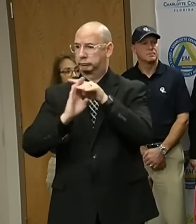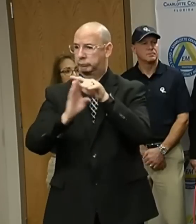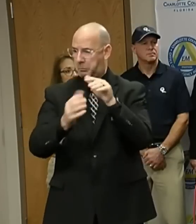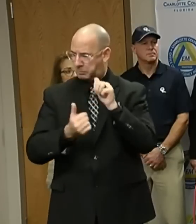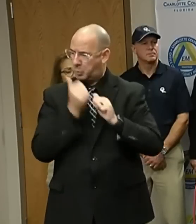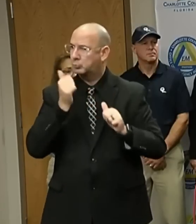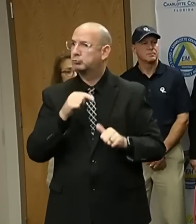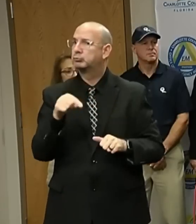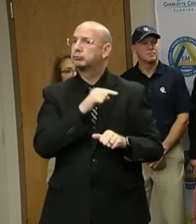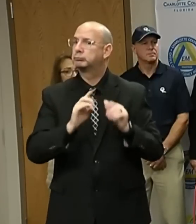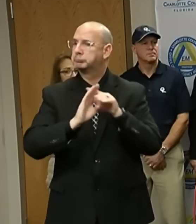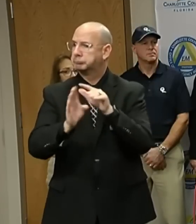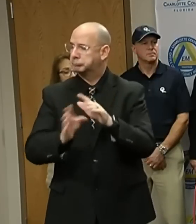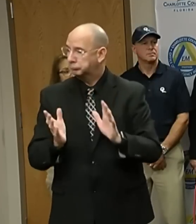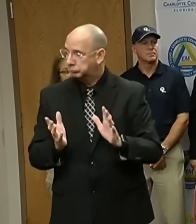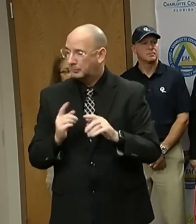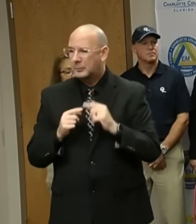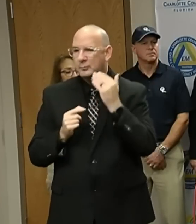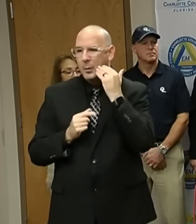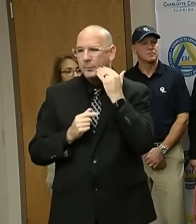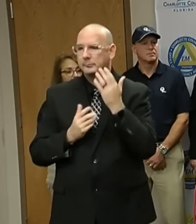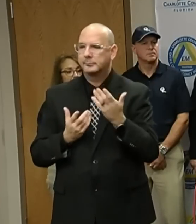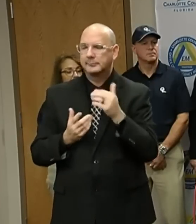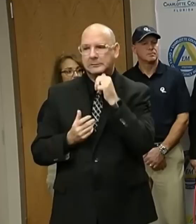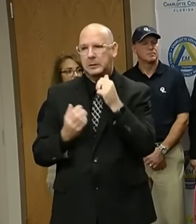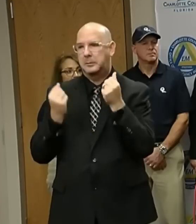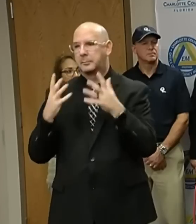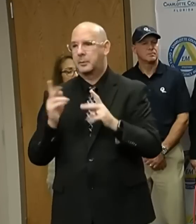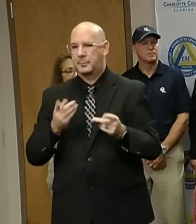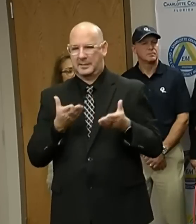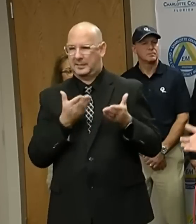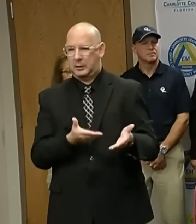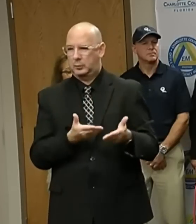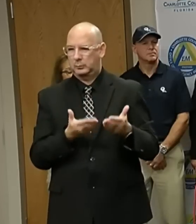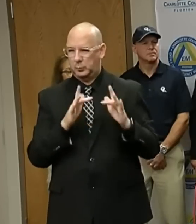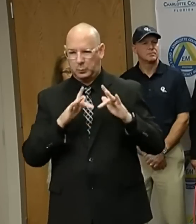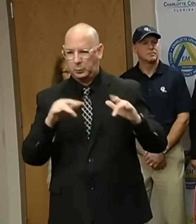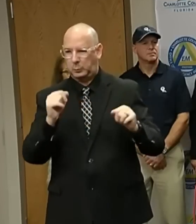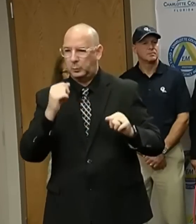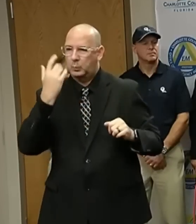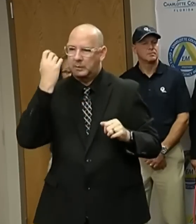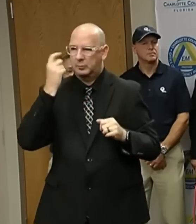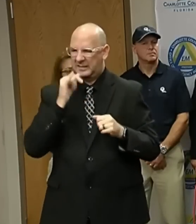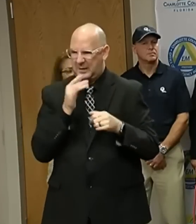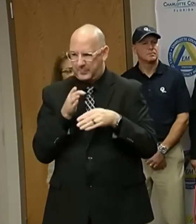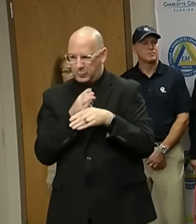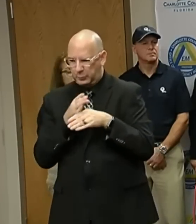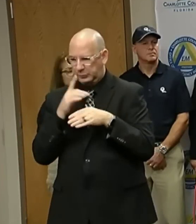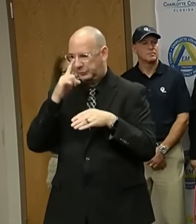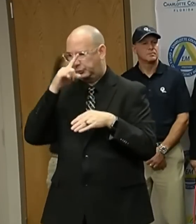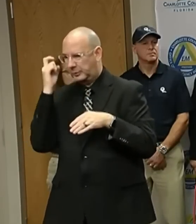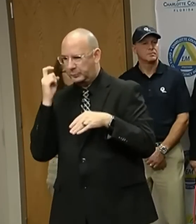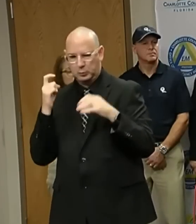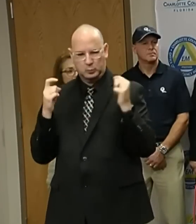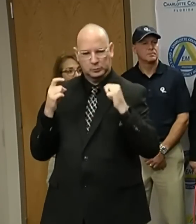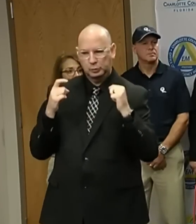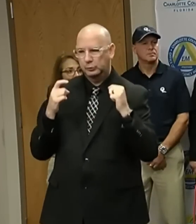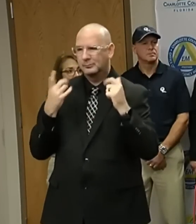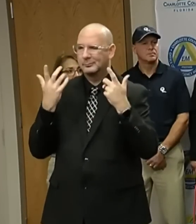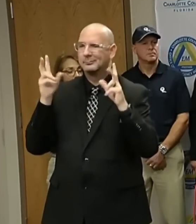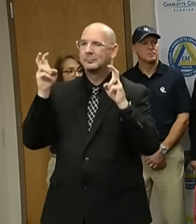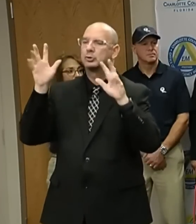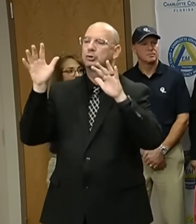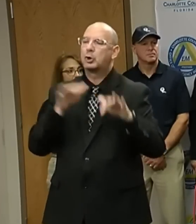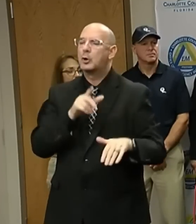a very seasonal community. We're not quite in the high season yet, but I think she made the point, hey, it's Florida. More people want to be here year-round